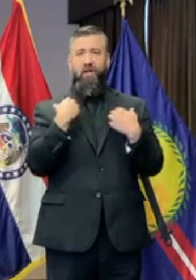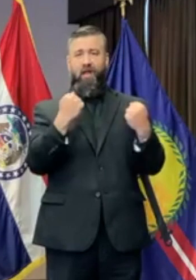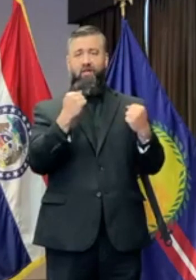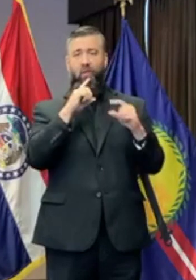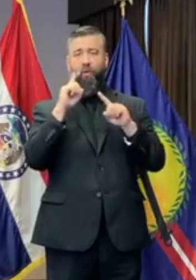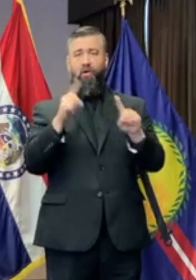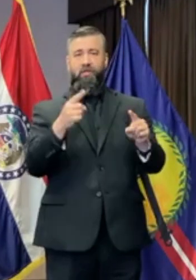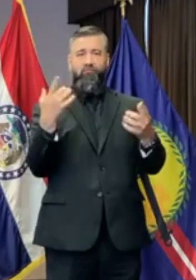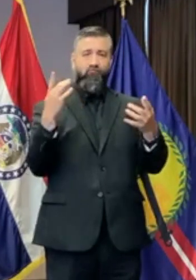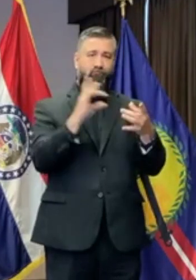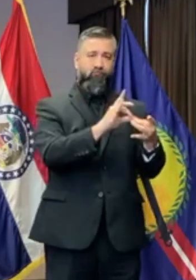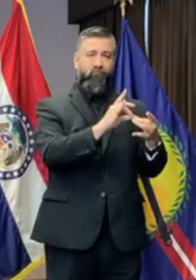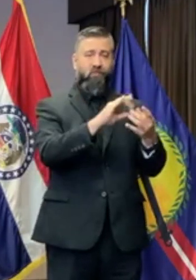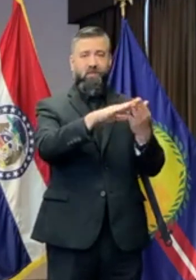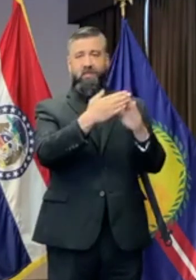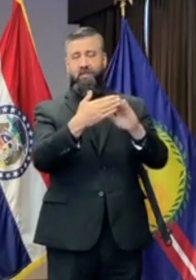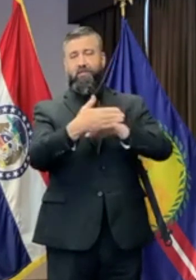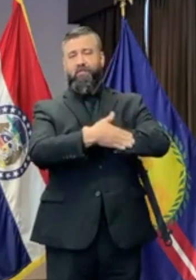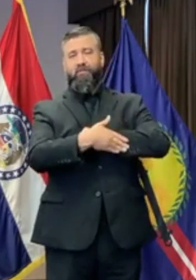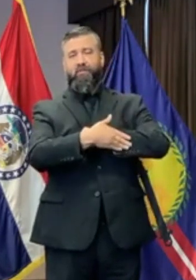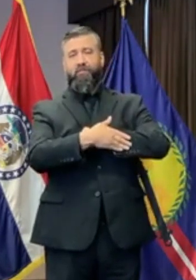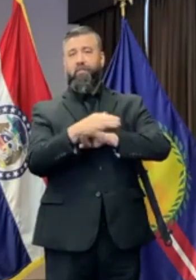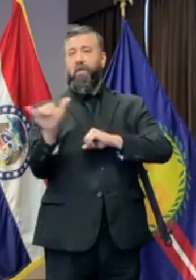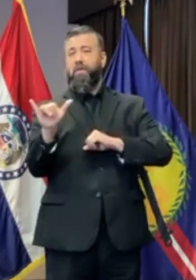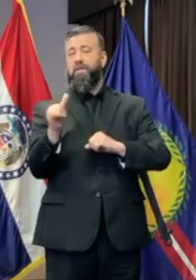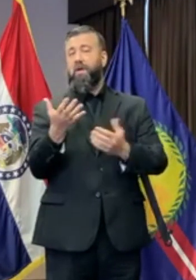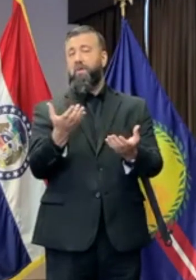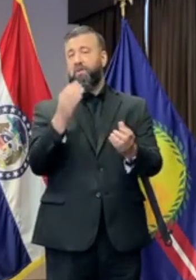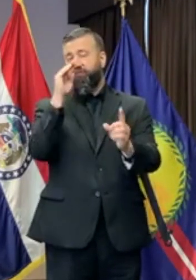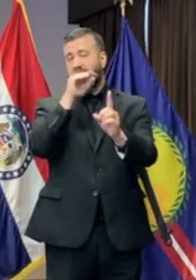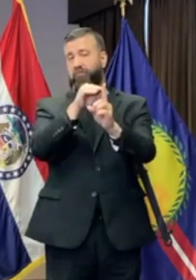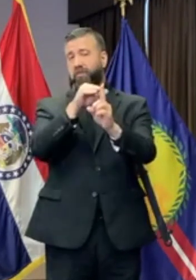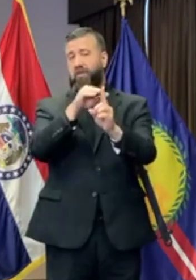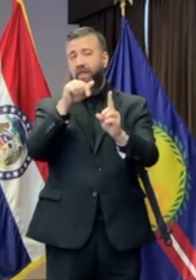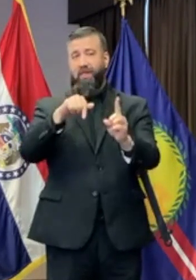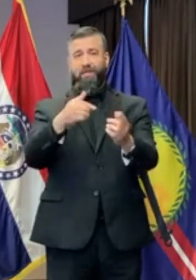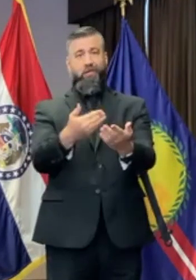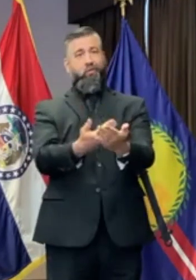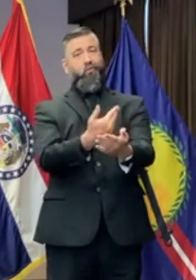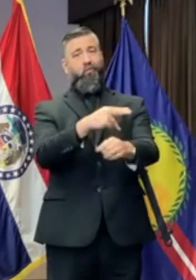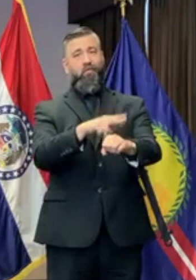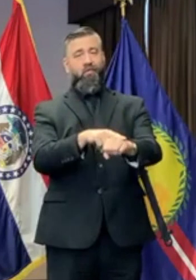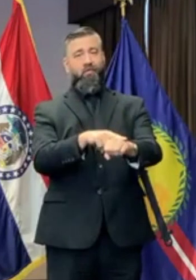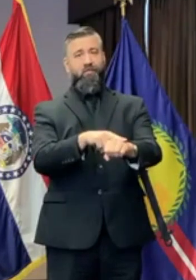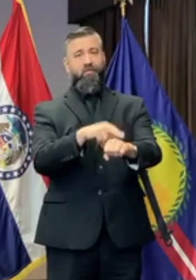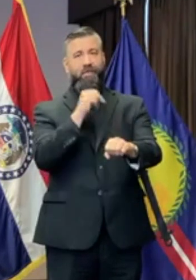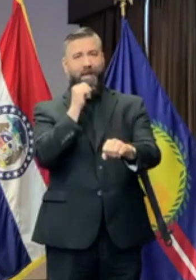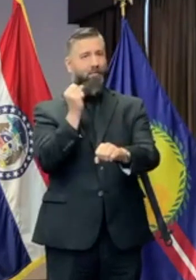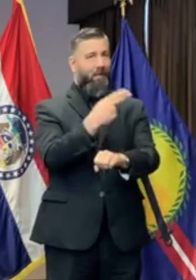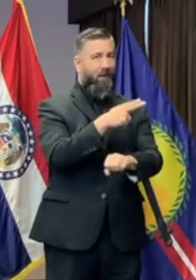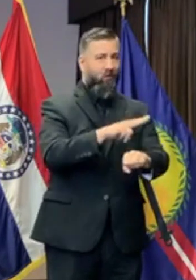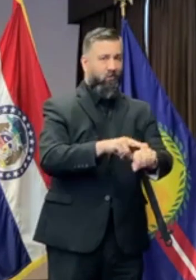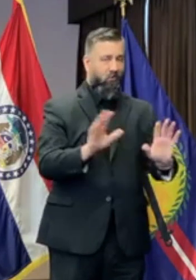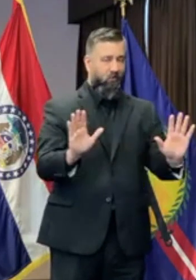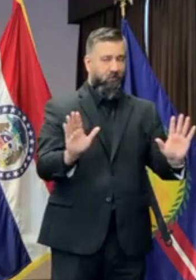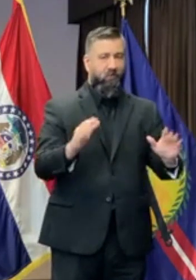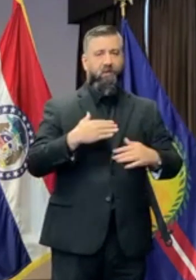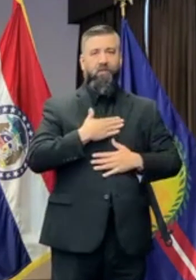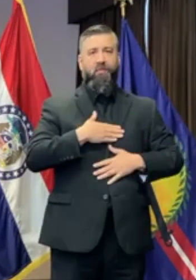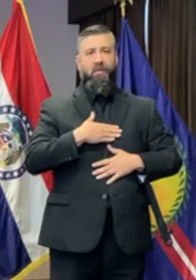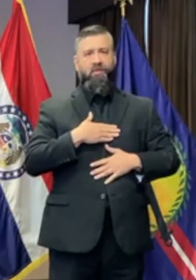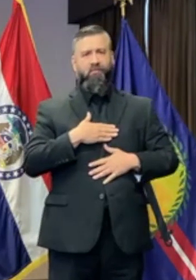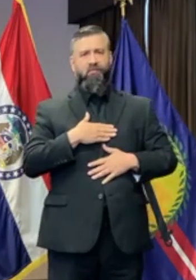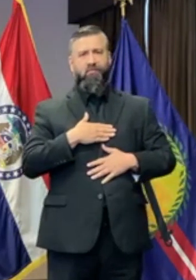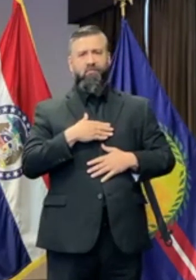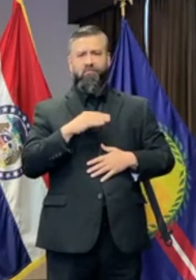sync. And I want to remind everybody that this is the new normal, not a return to normal. And please stay